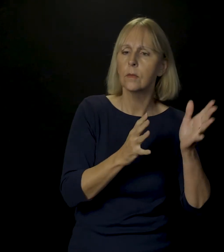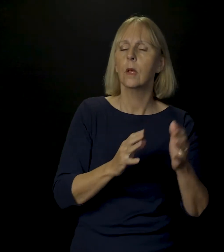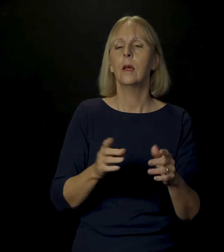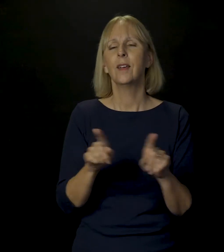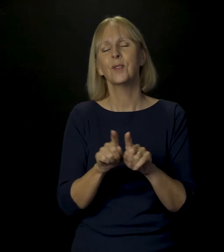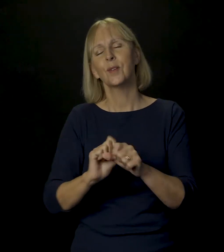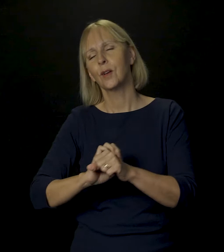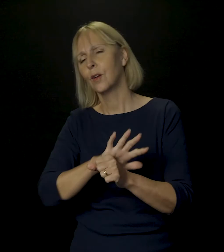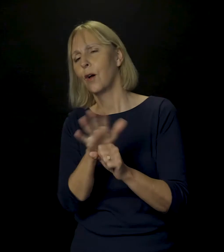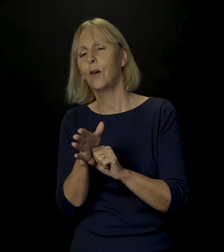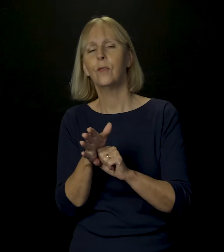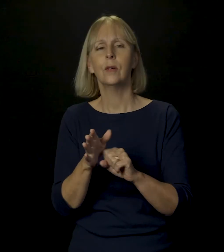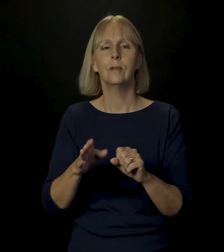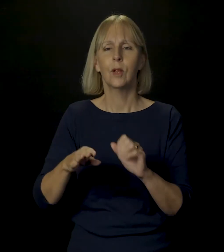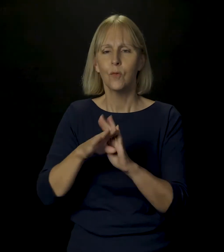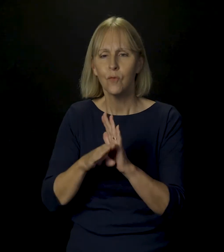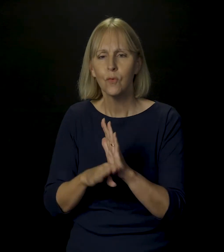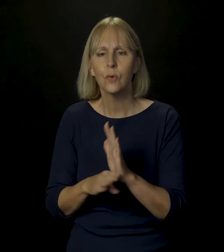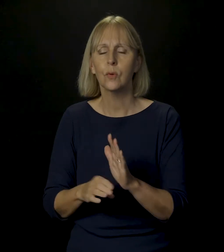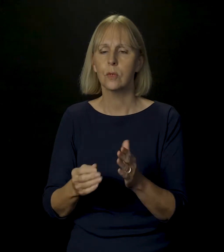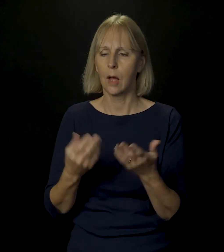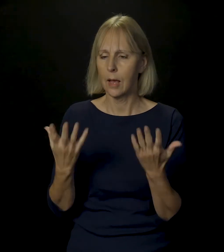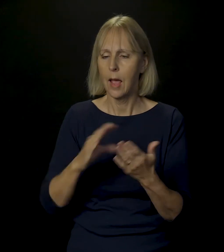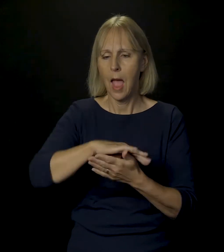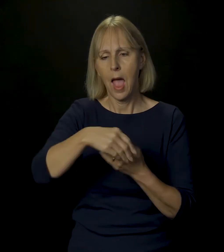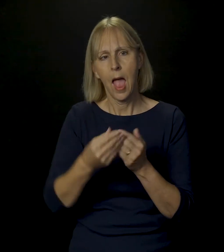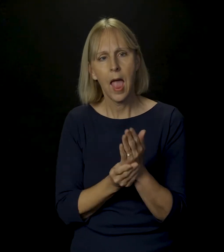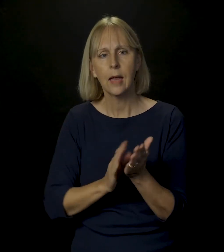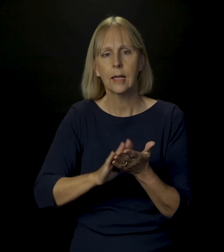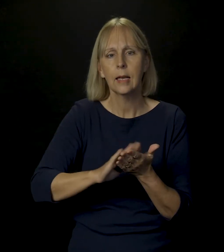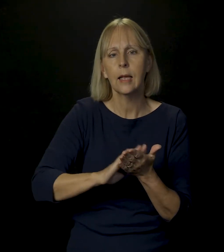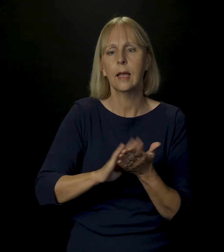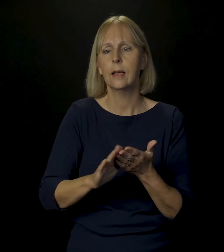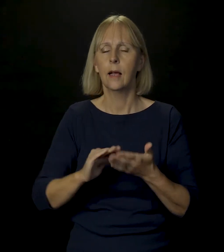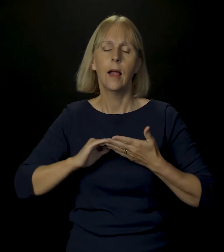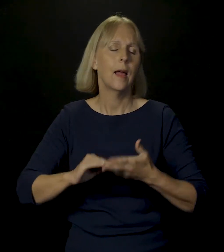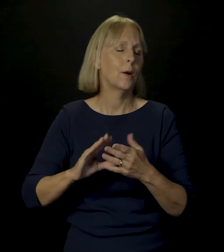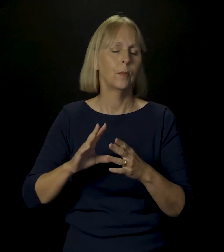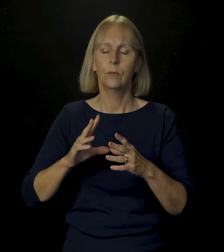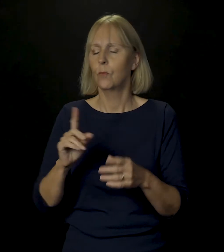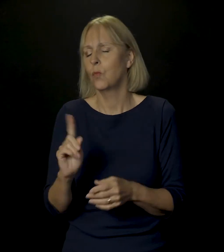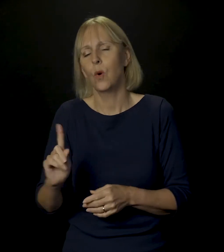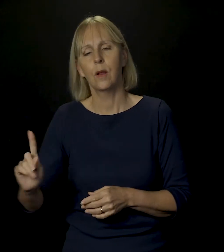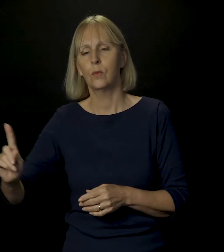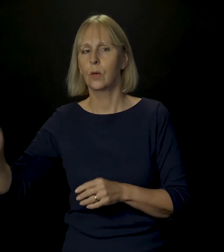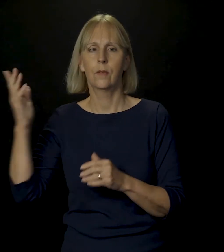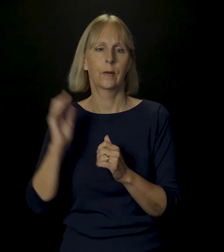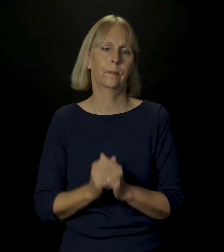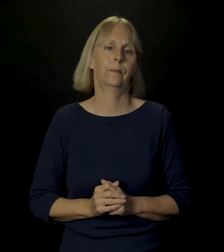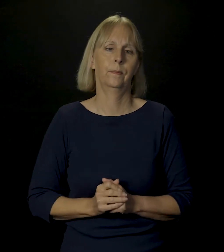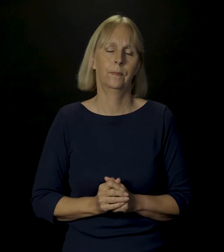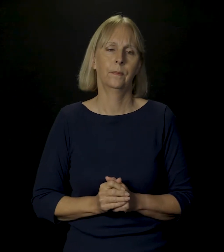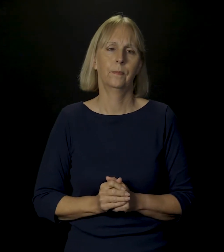sanitiser And the counting Numbers as they Walk in the door They organise events They help with admin And they pretty much Do whatever Is needed